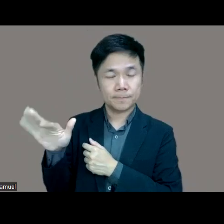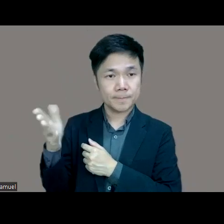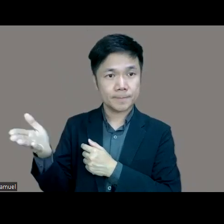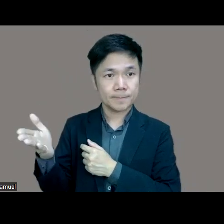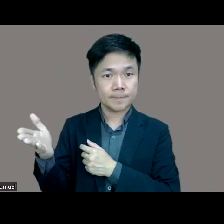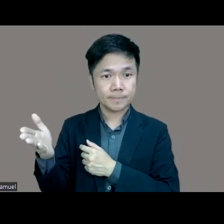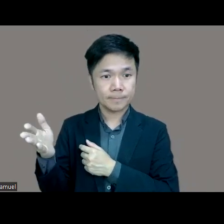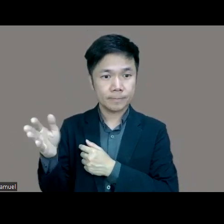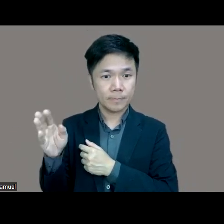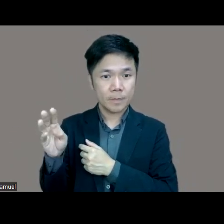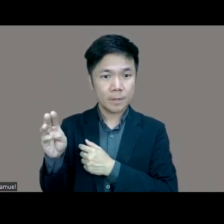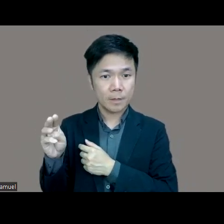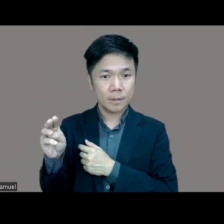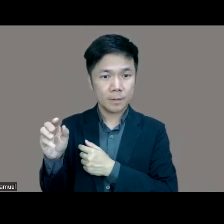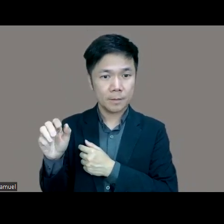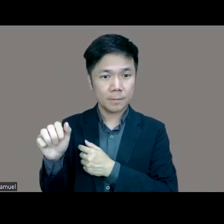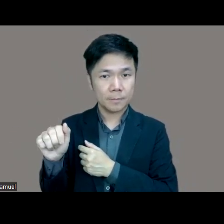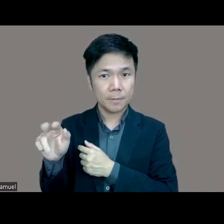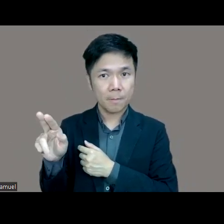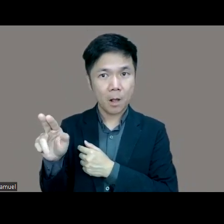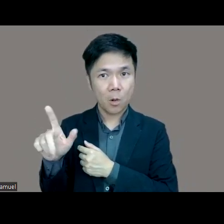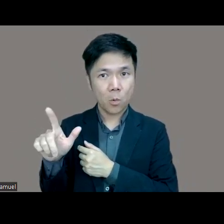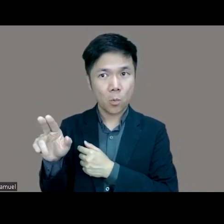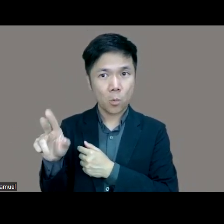Maud, would you like to share?